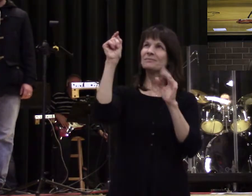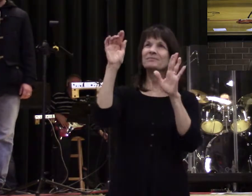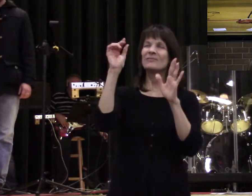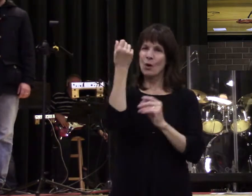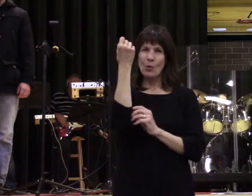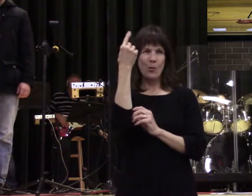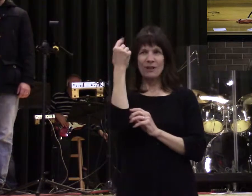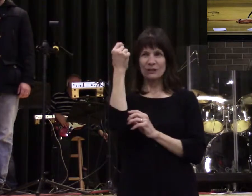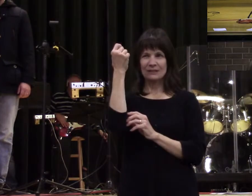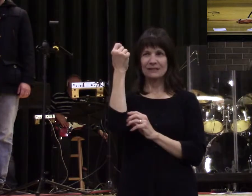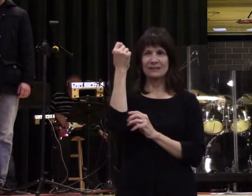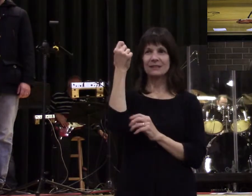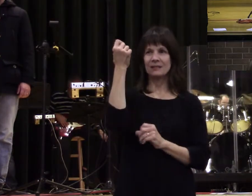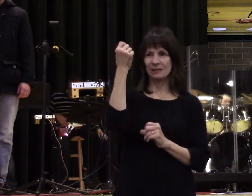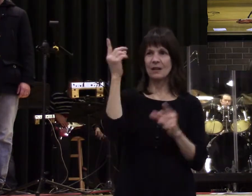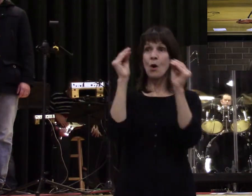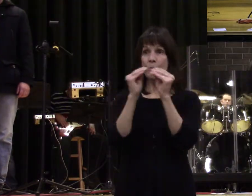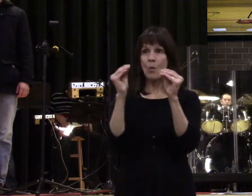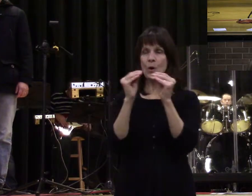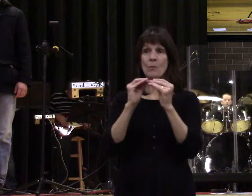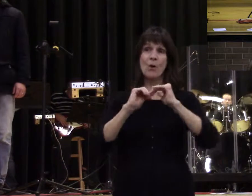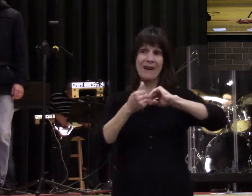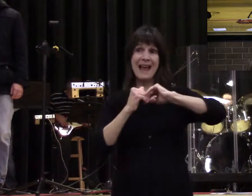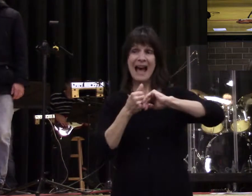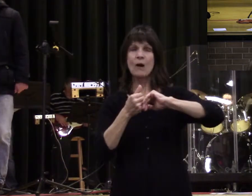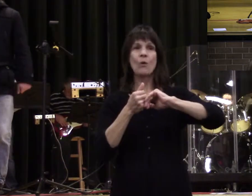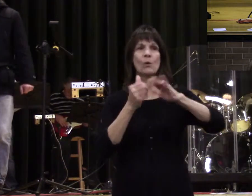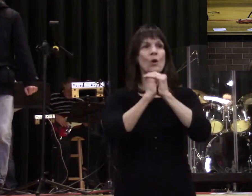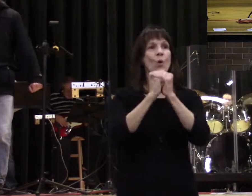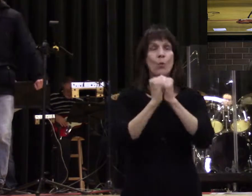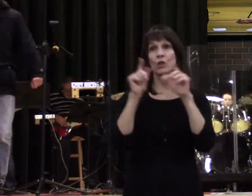I believe the reason why I have strong faith is because I worship God.